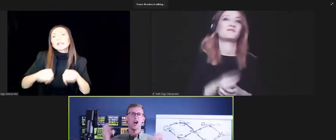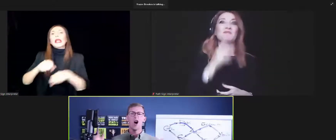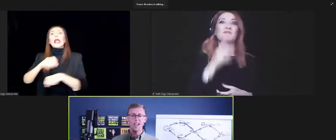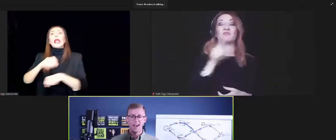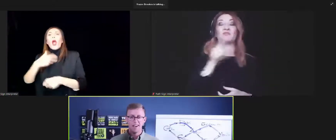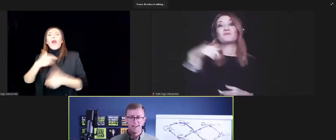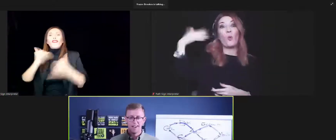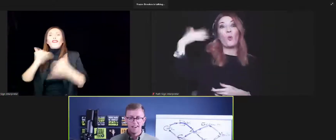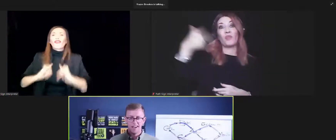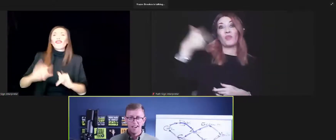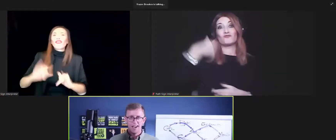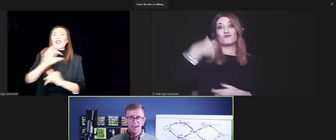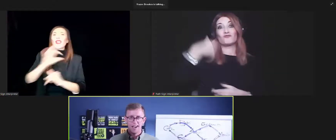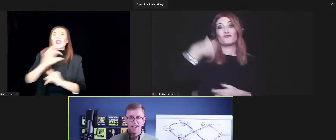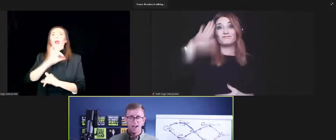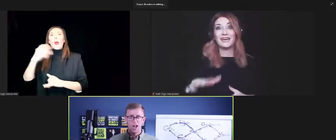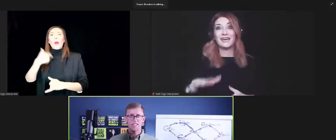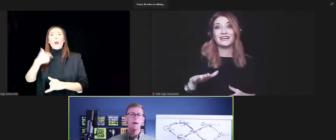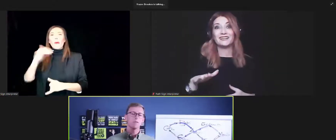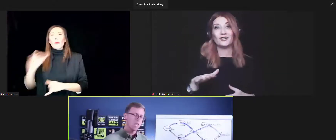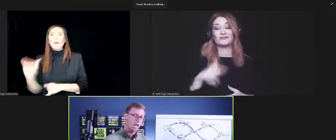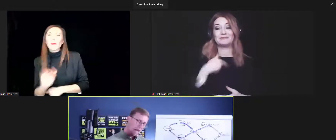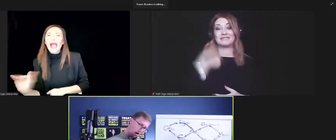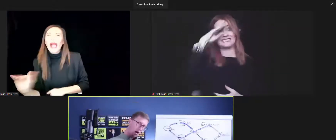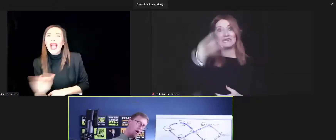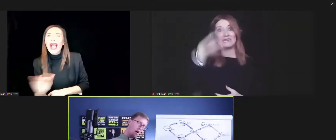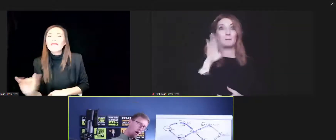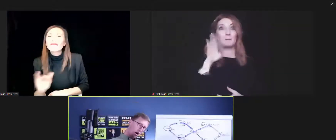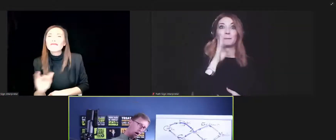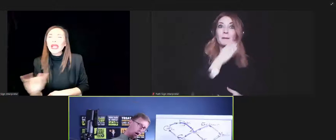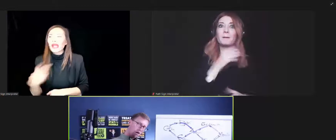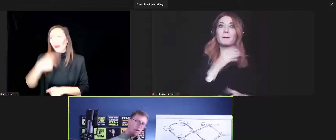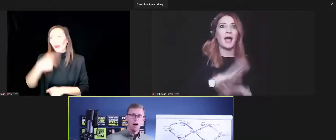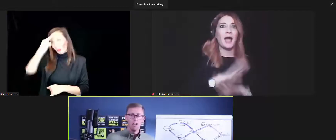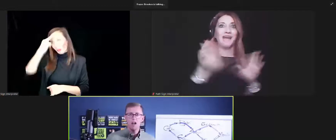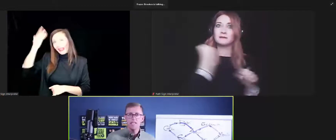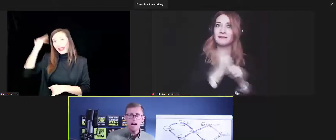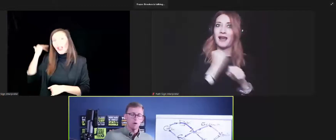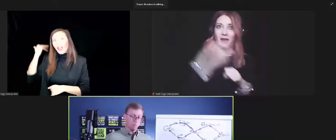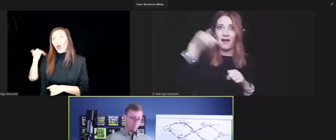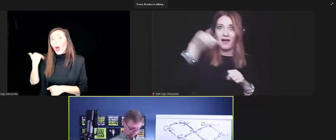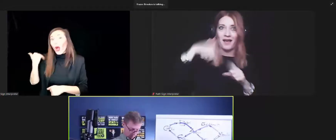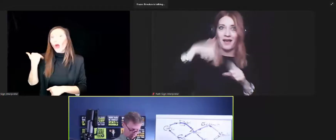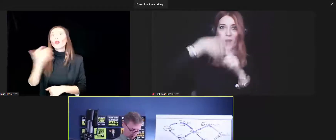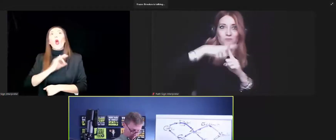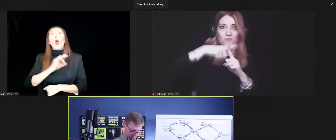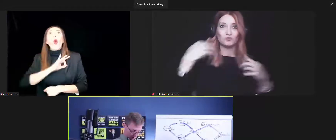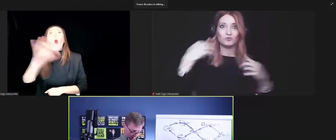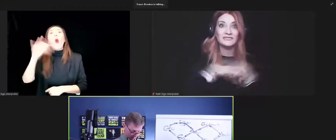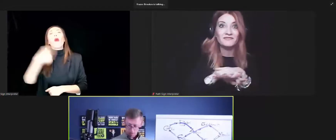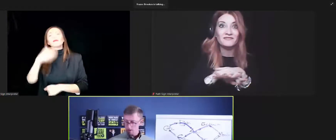a gala. A lot of the times I was like that. A lot of the times I was on my phone.